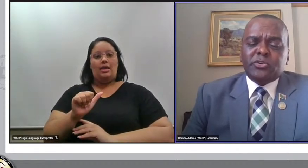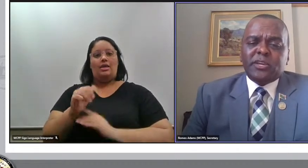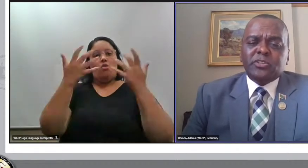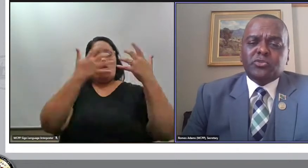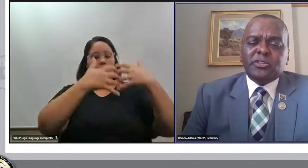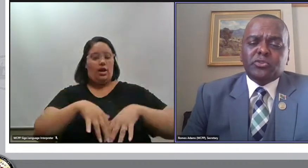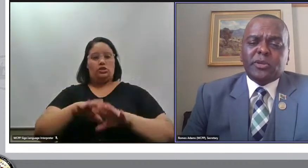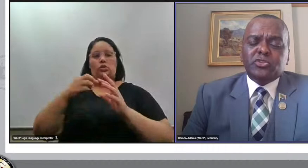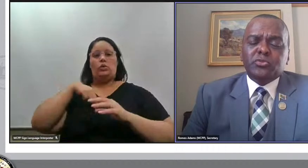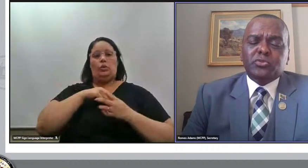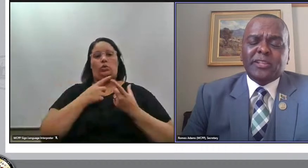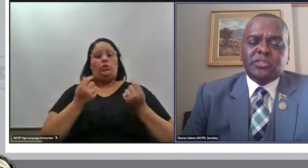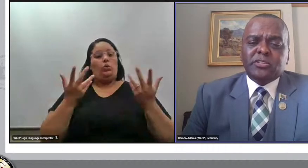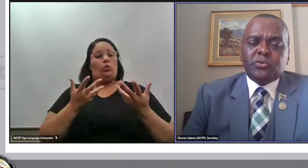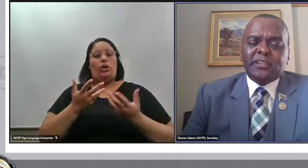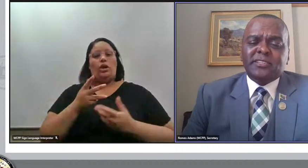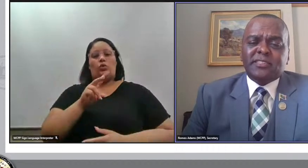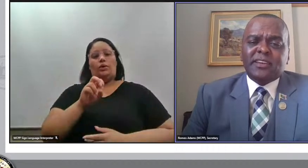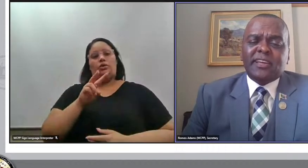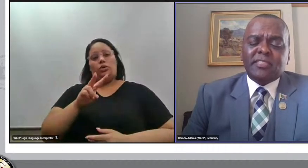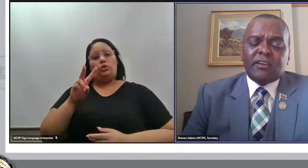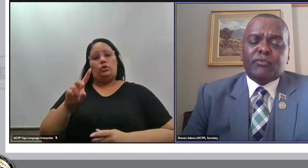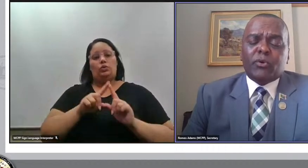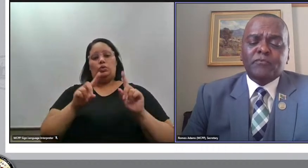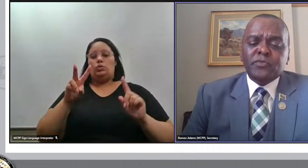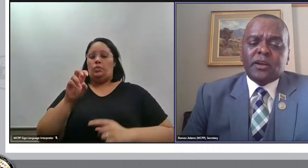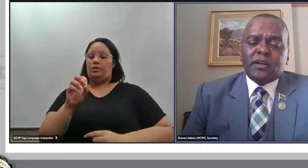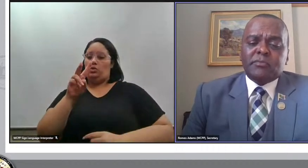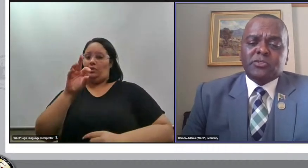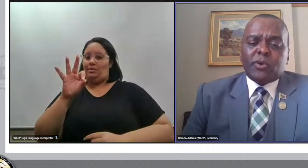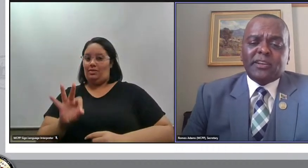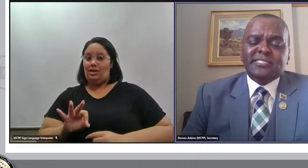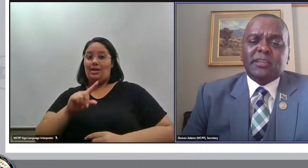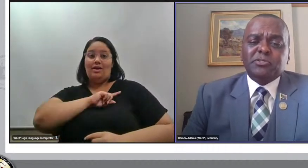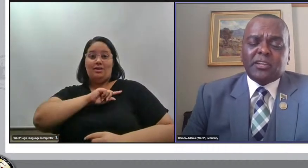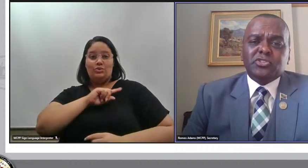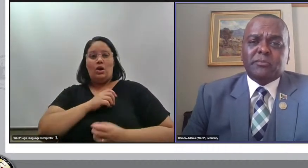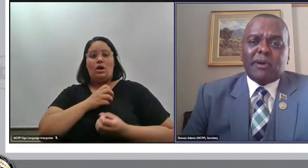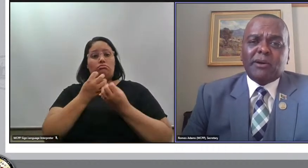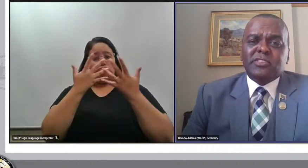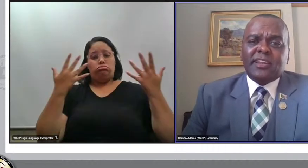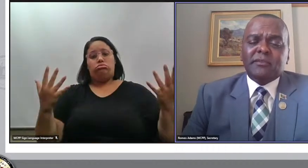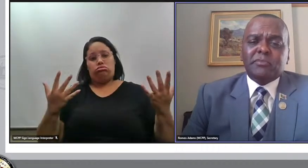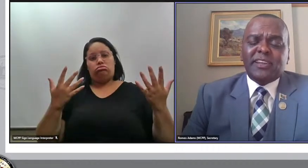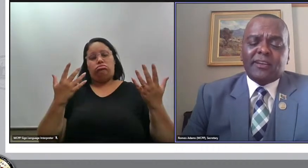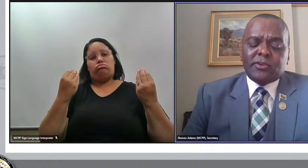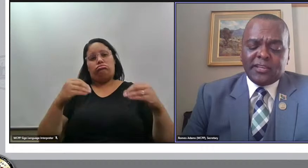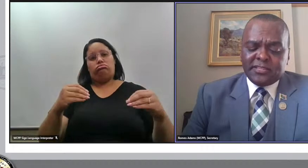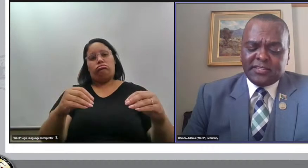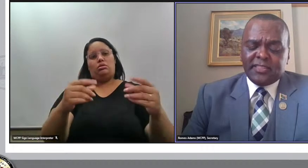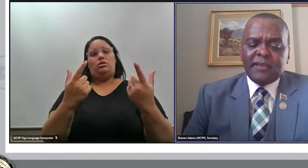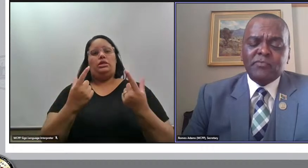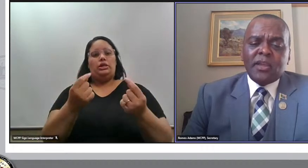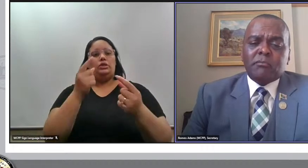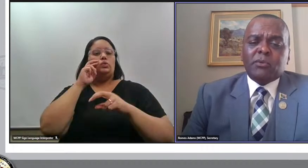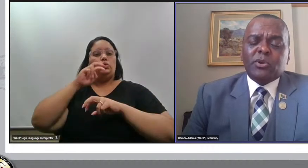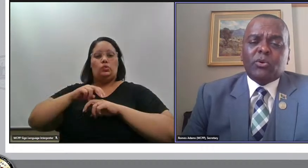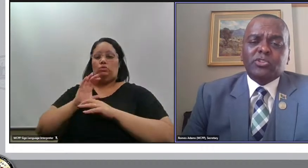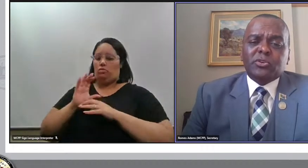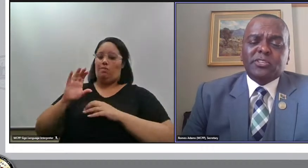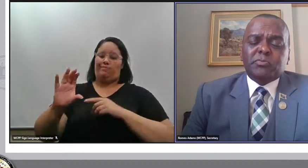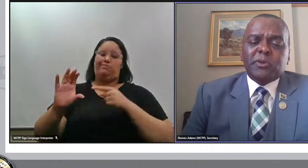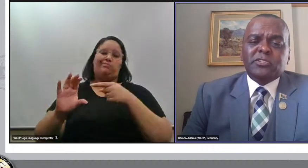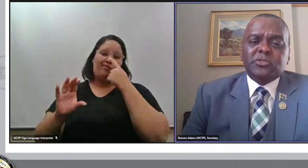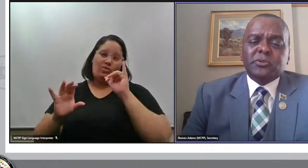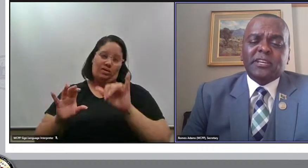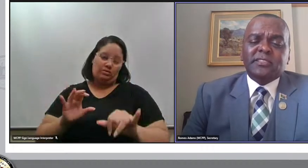coordination that we're doing in 2022-2023, and therefore there's quite a substantial amount that had been allocated in there. But